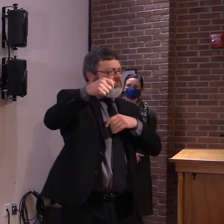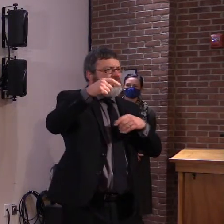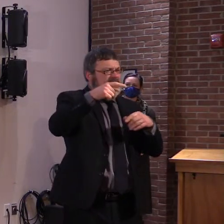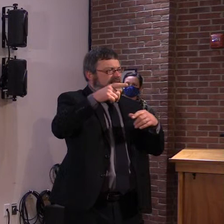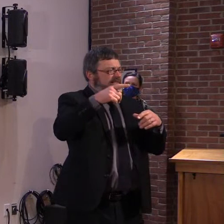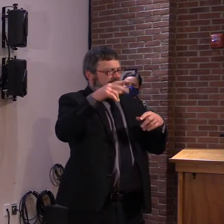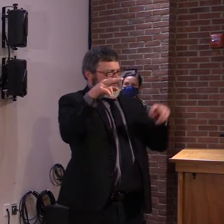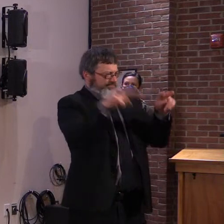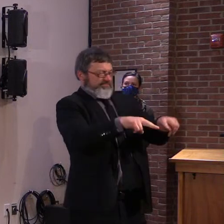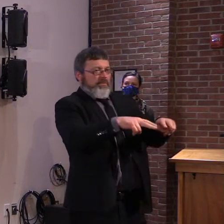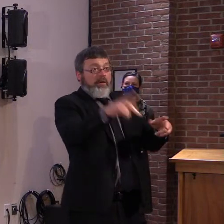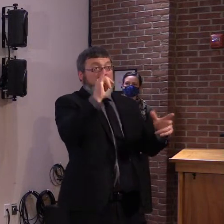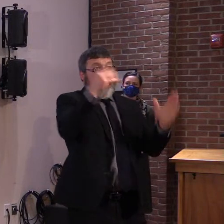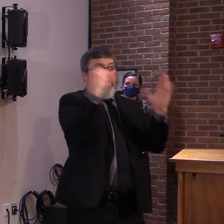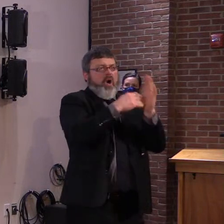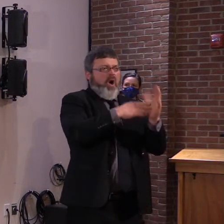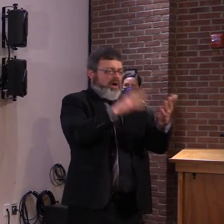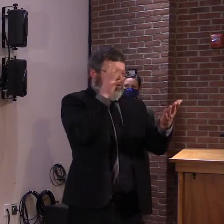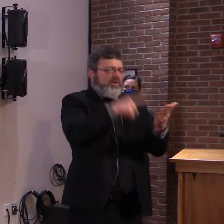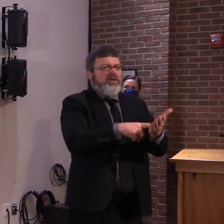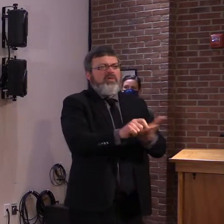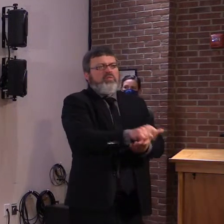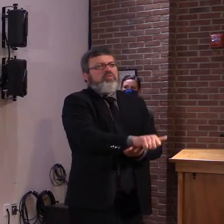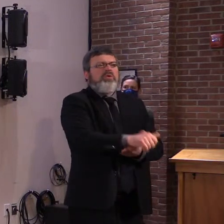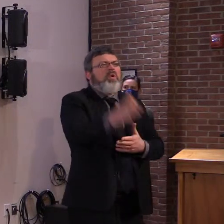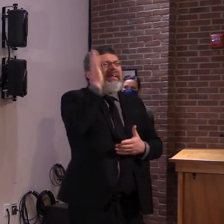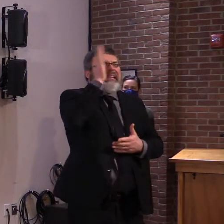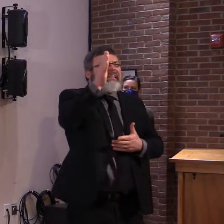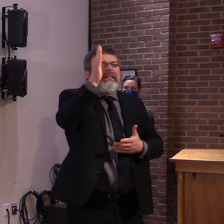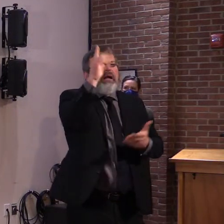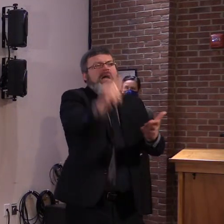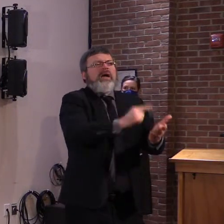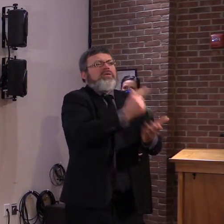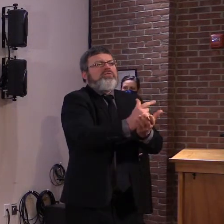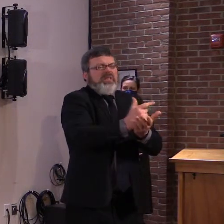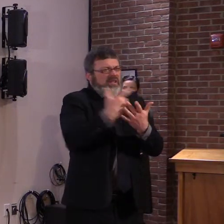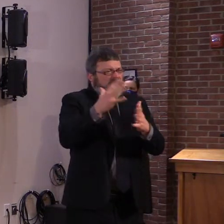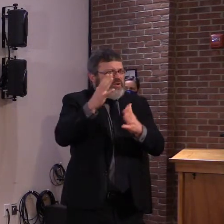will, and then be done with it and move on.